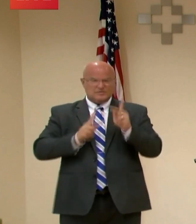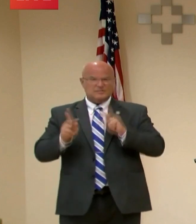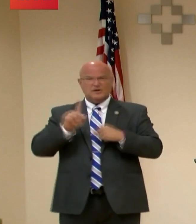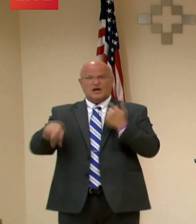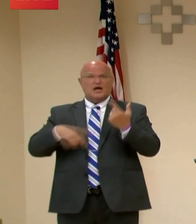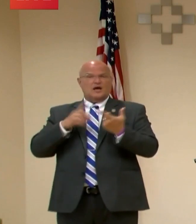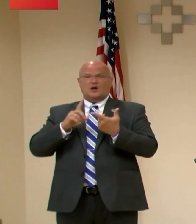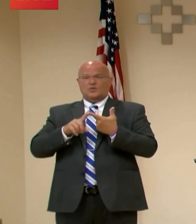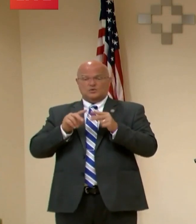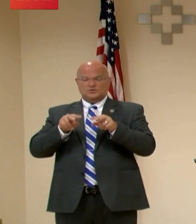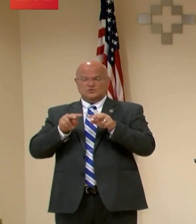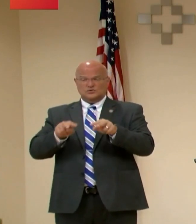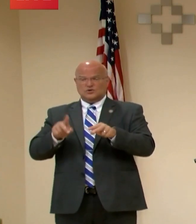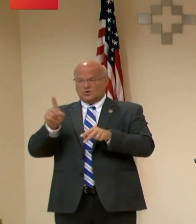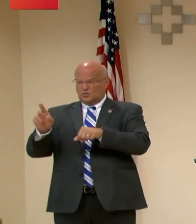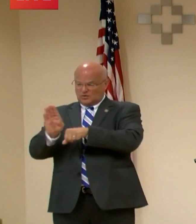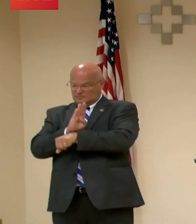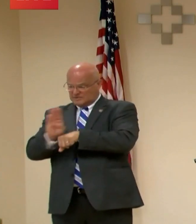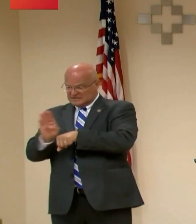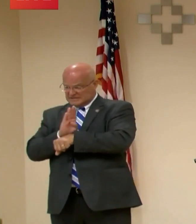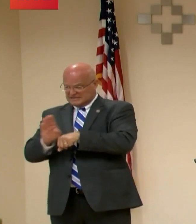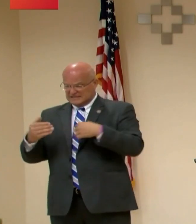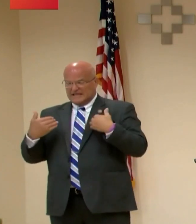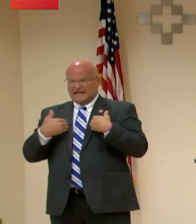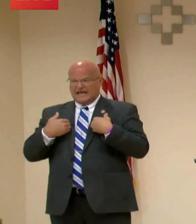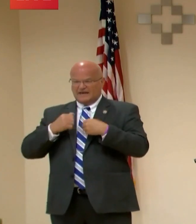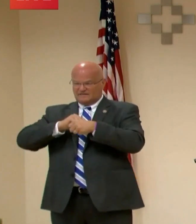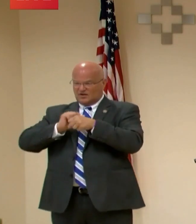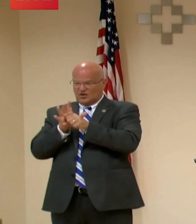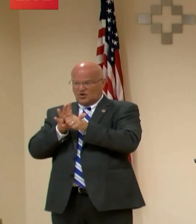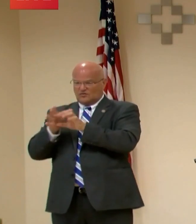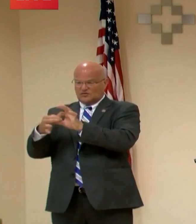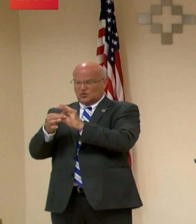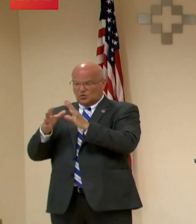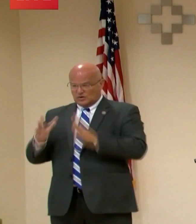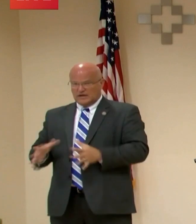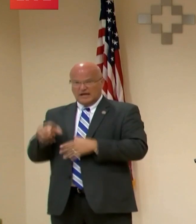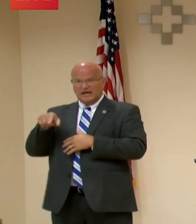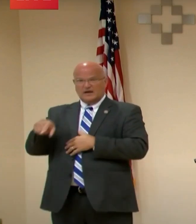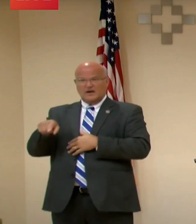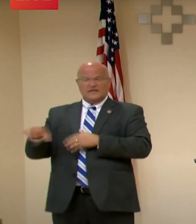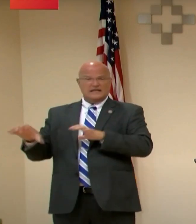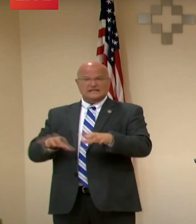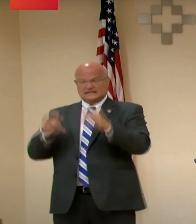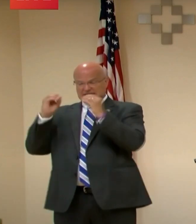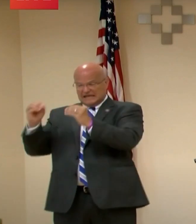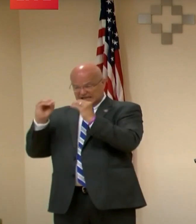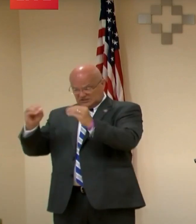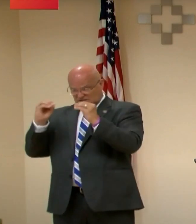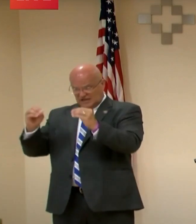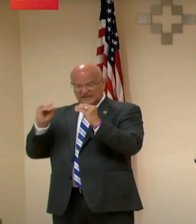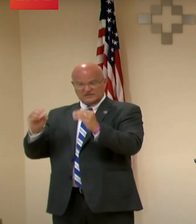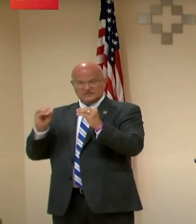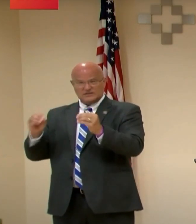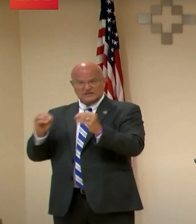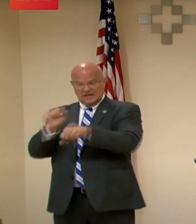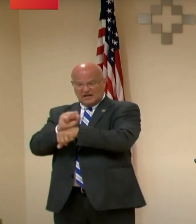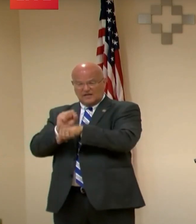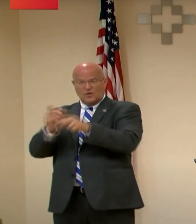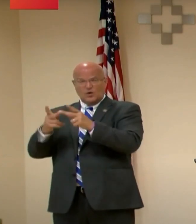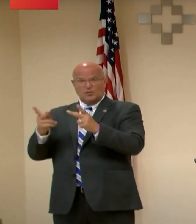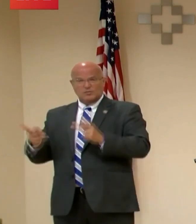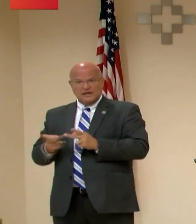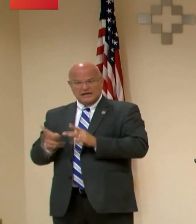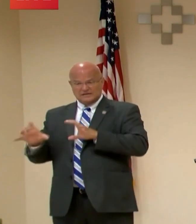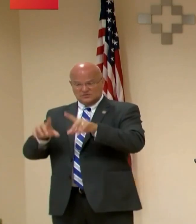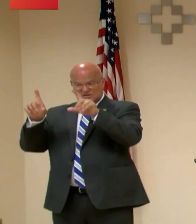whenever you look at one industry and they have a COVID coordinator that does the education in the